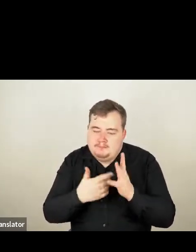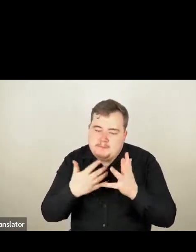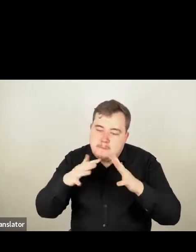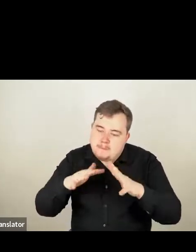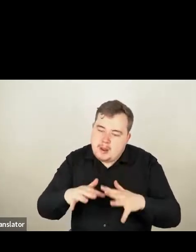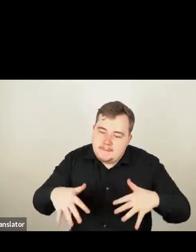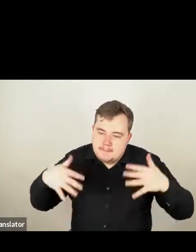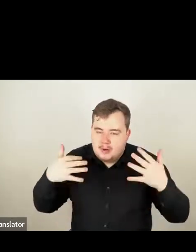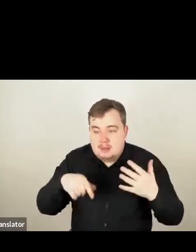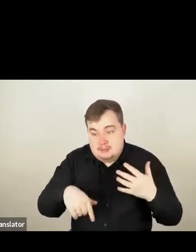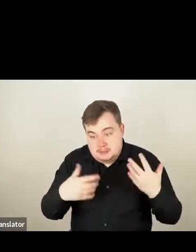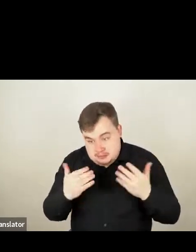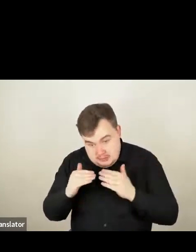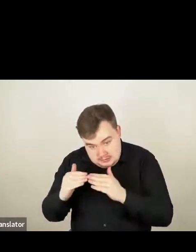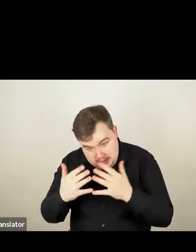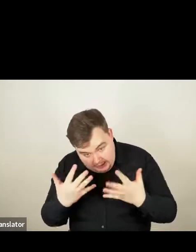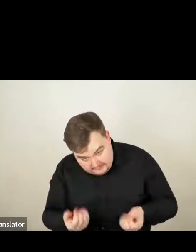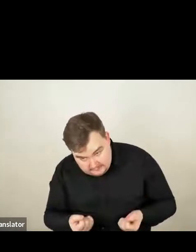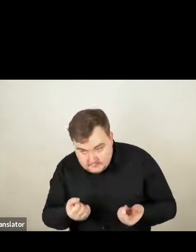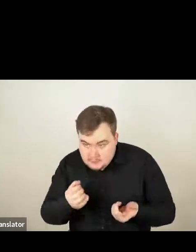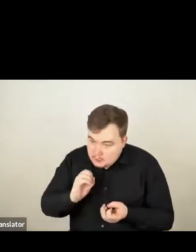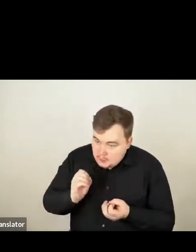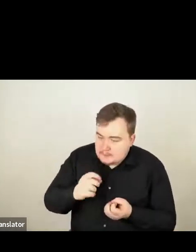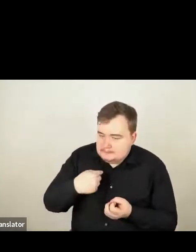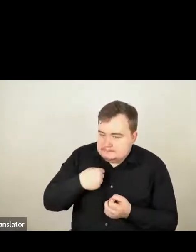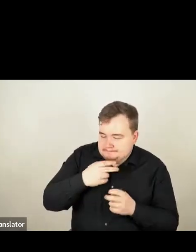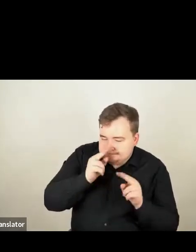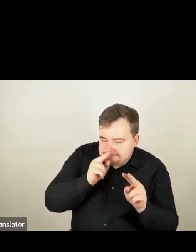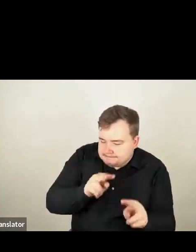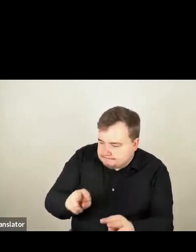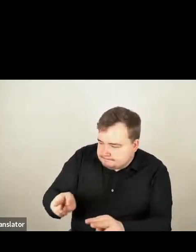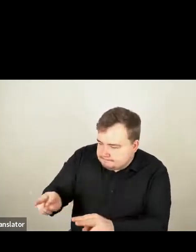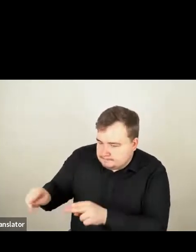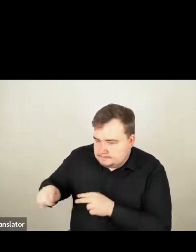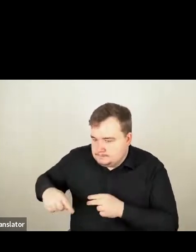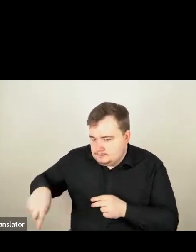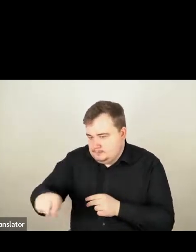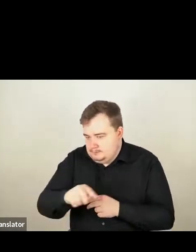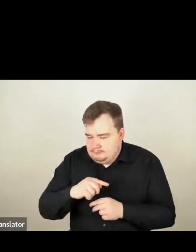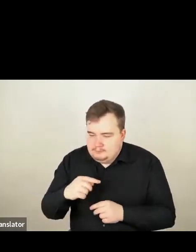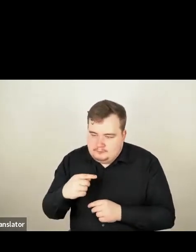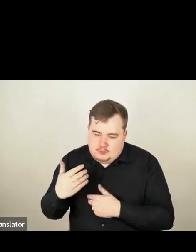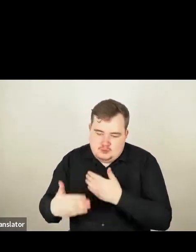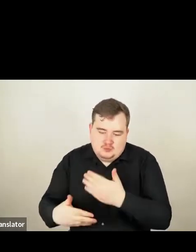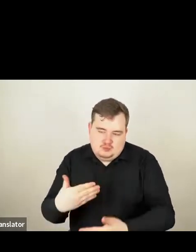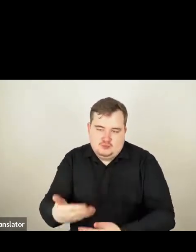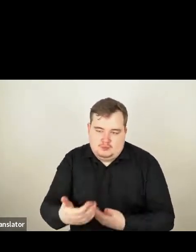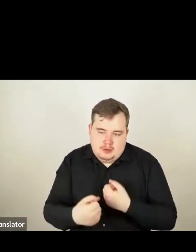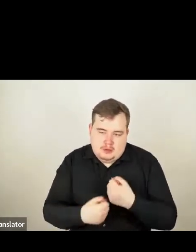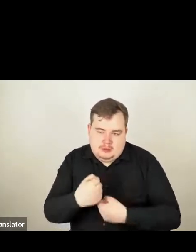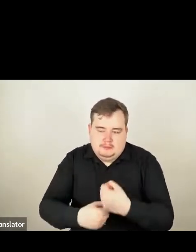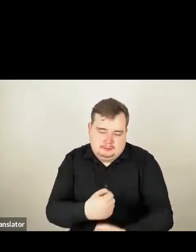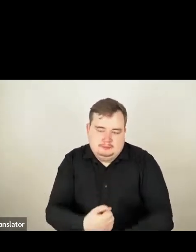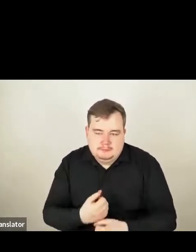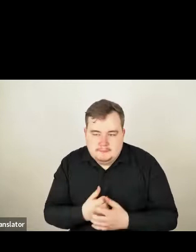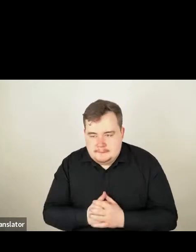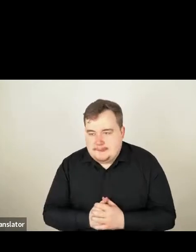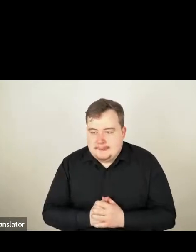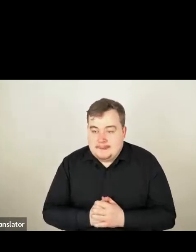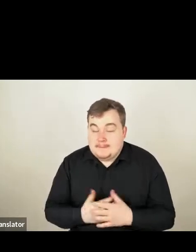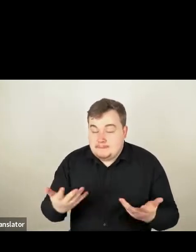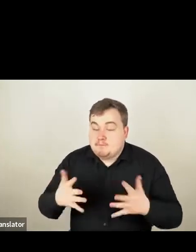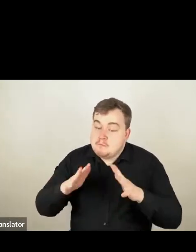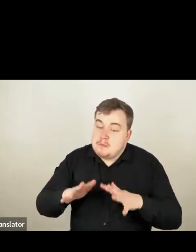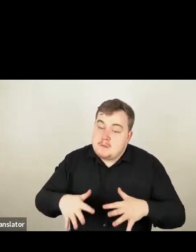I want to stress that it's not just a call to have more women into parliament.